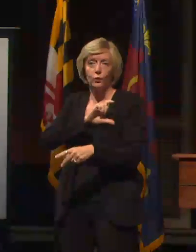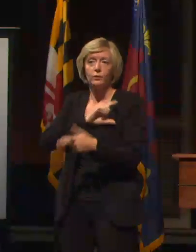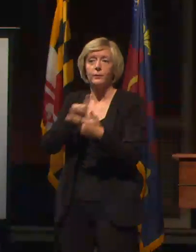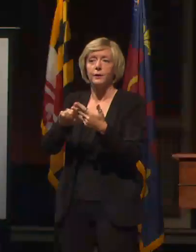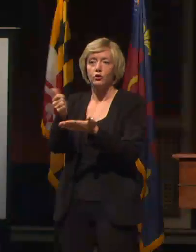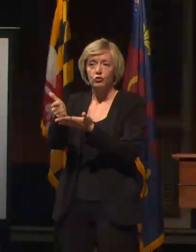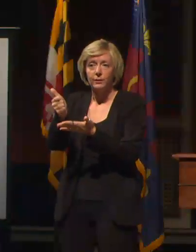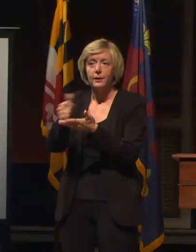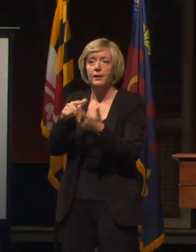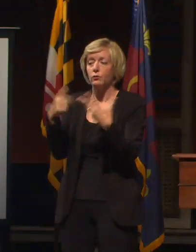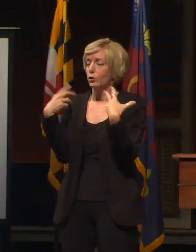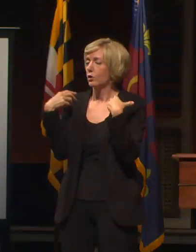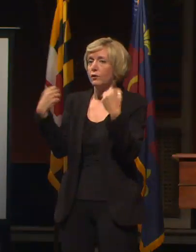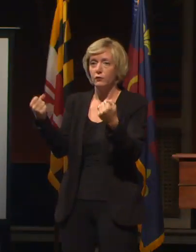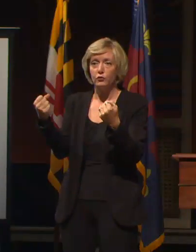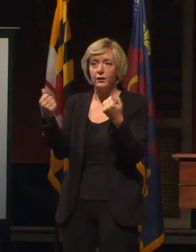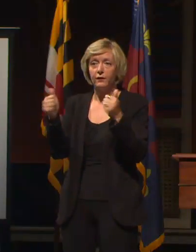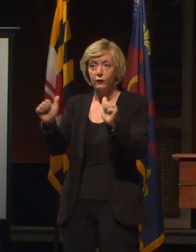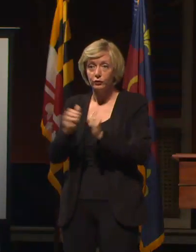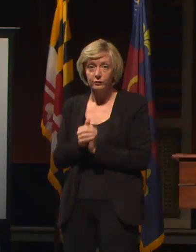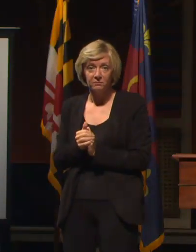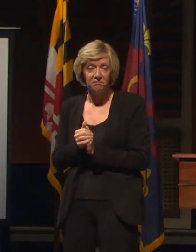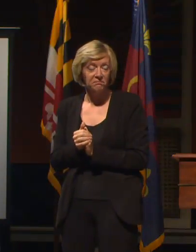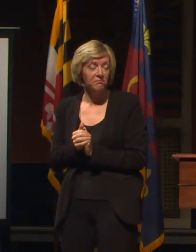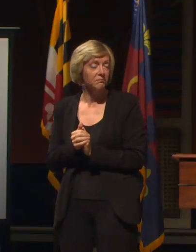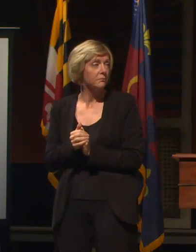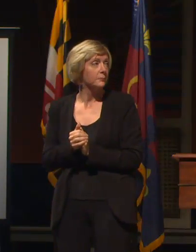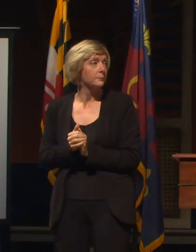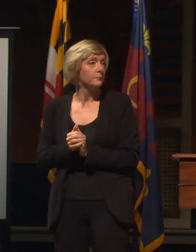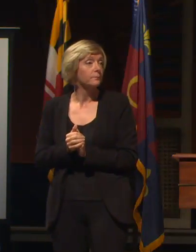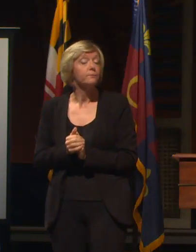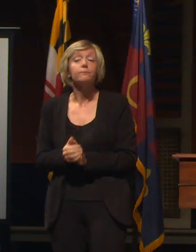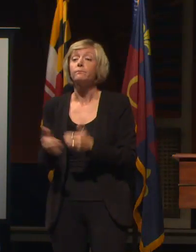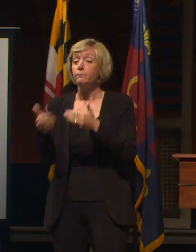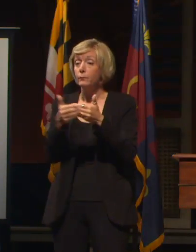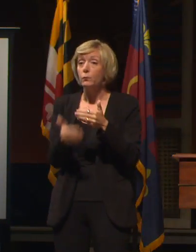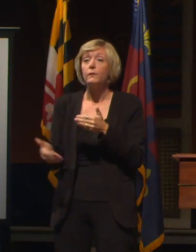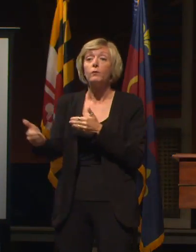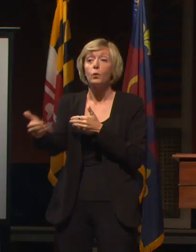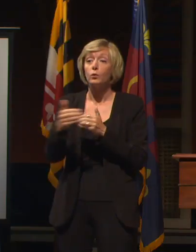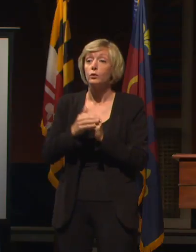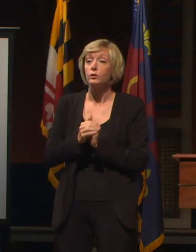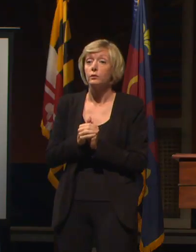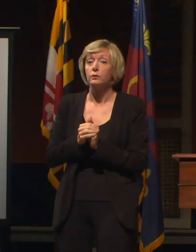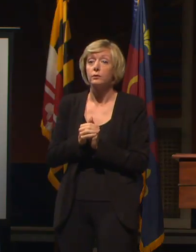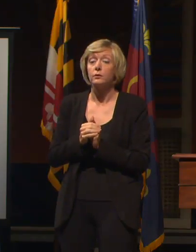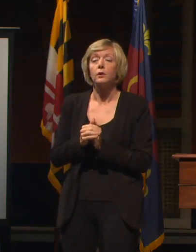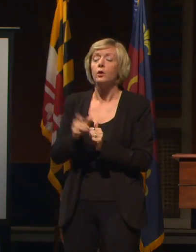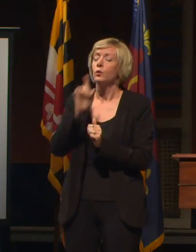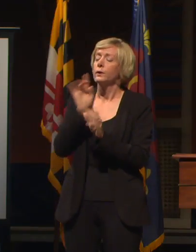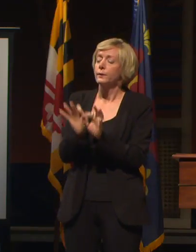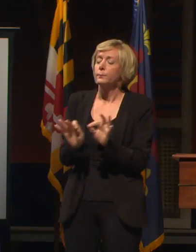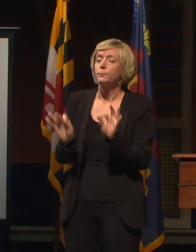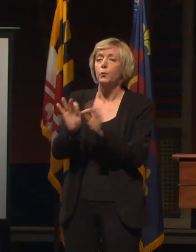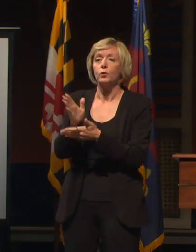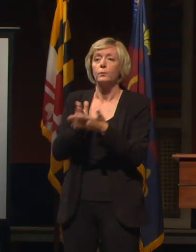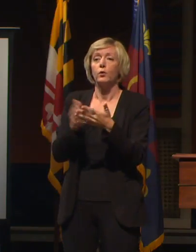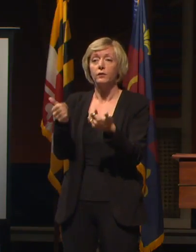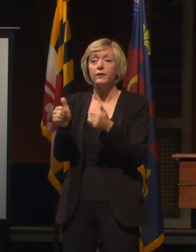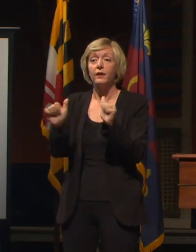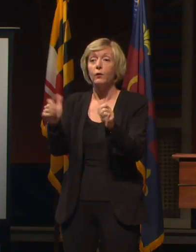and recovery efforts. But as we move forward together, an essential component of this